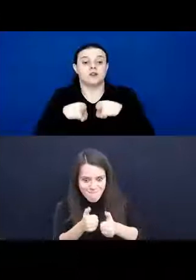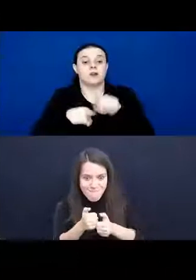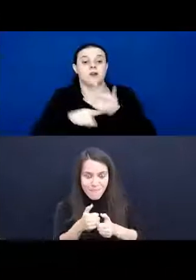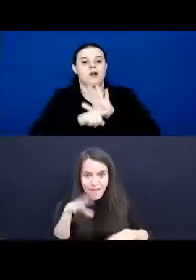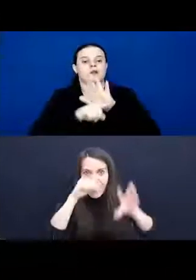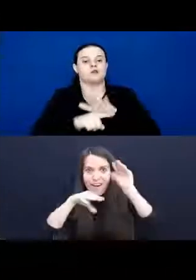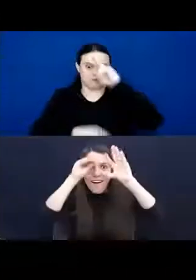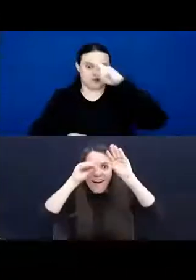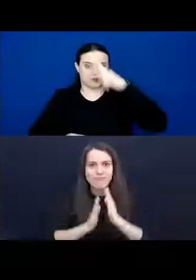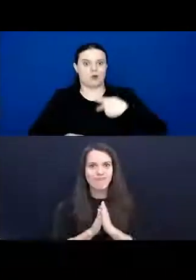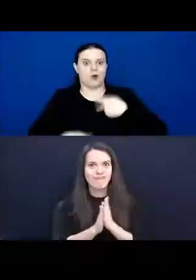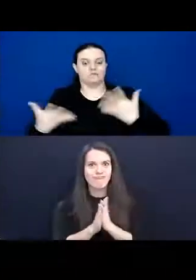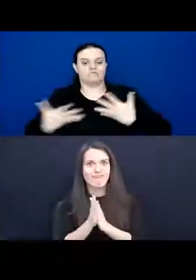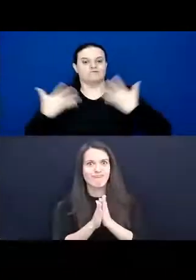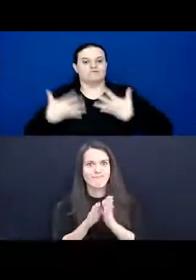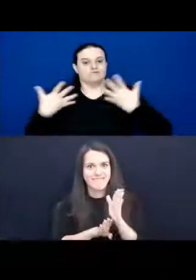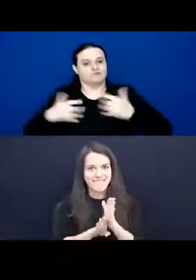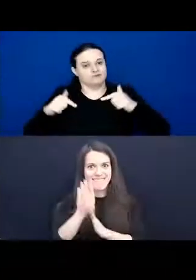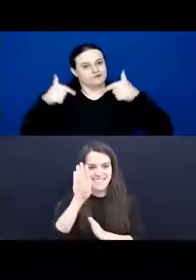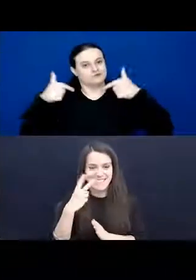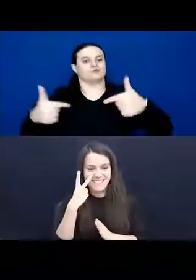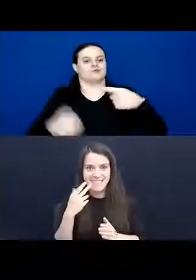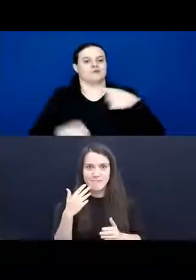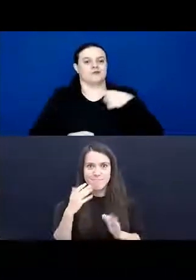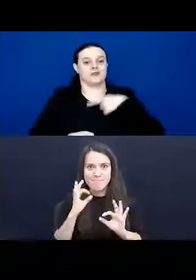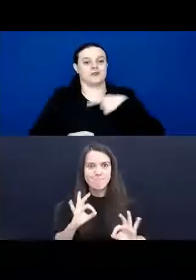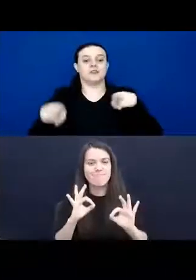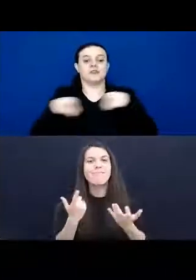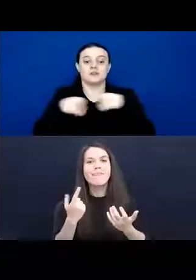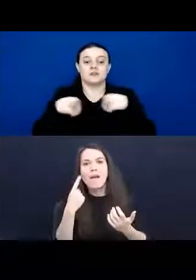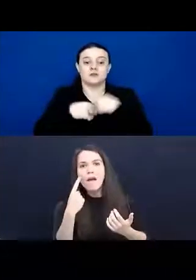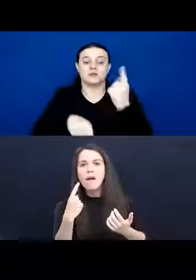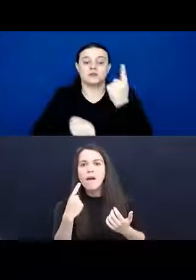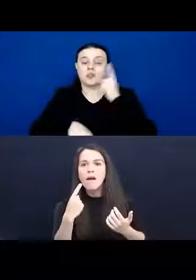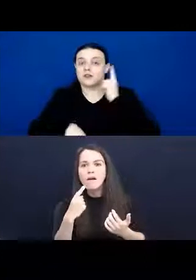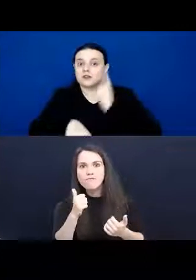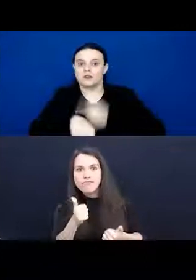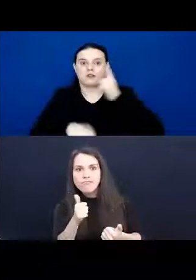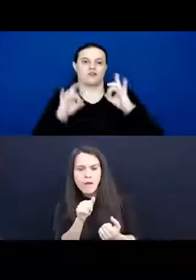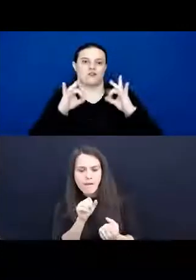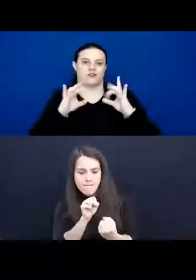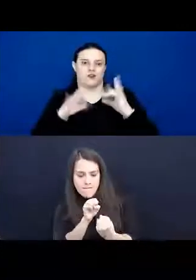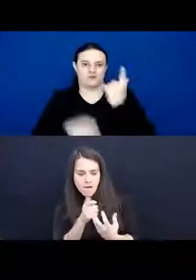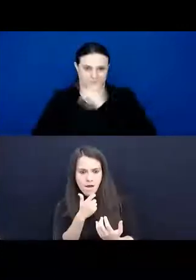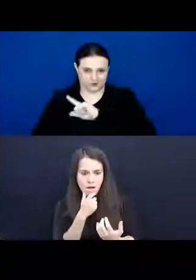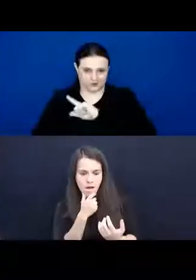on self-motivation, and it also can offer real-time feedback.